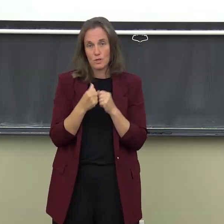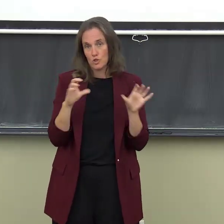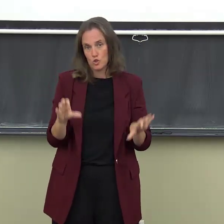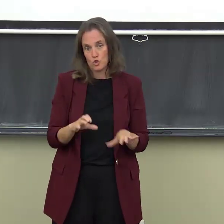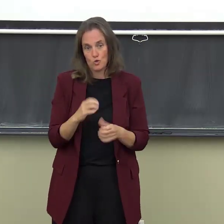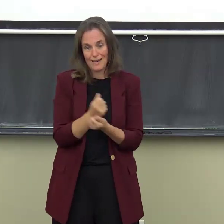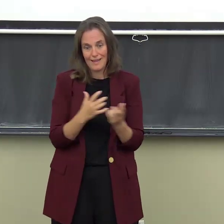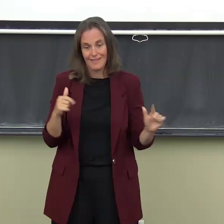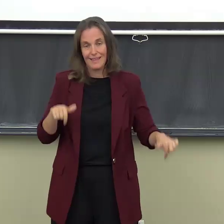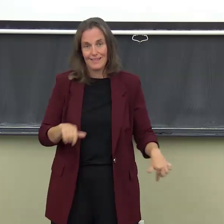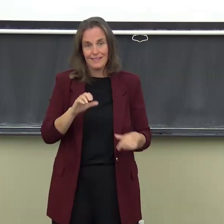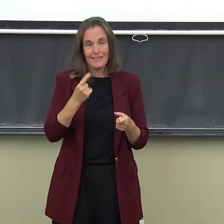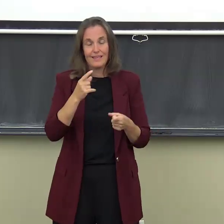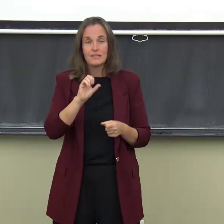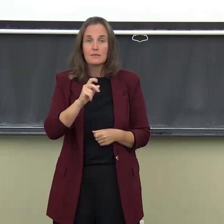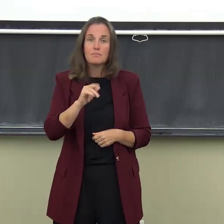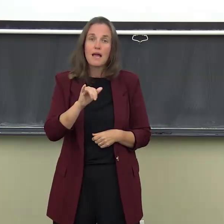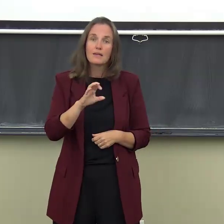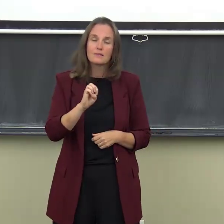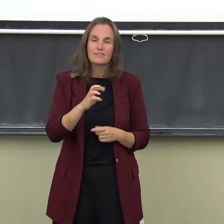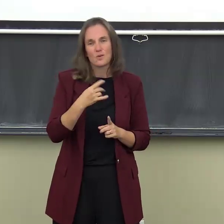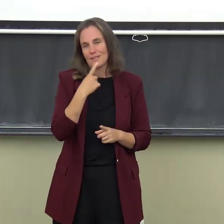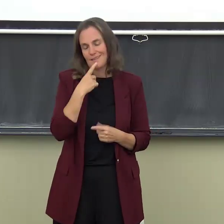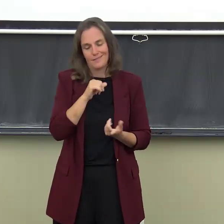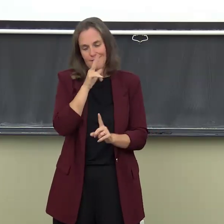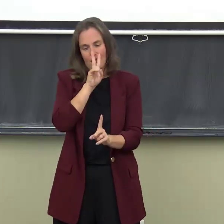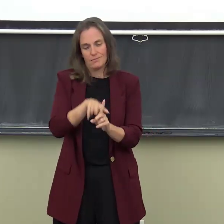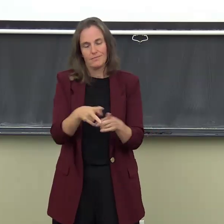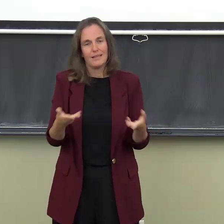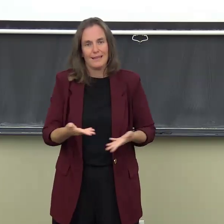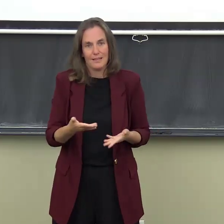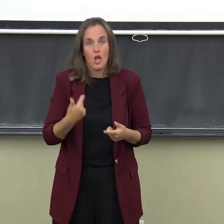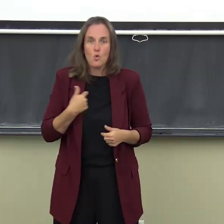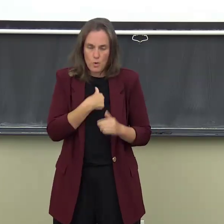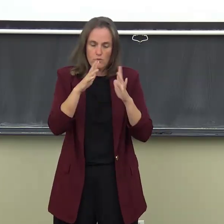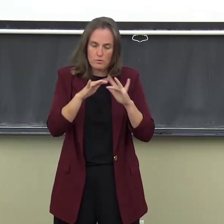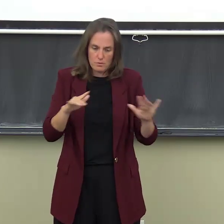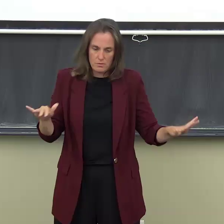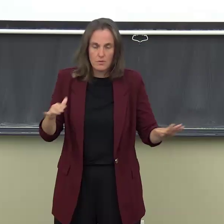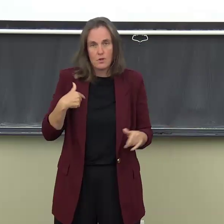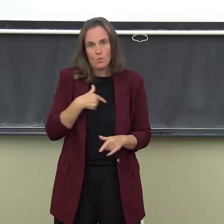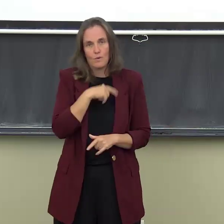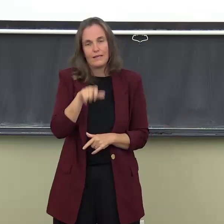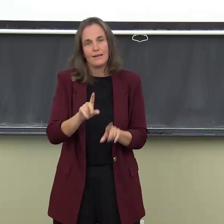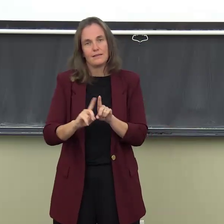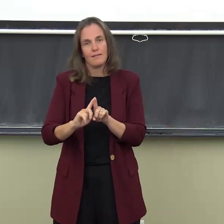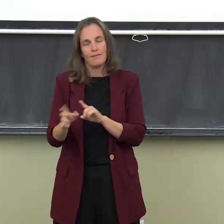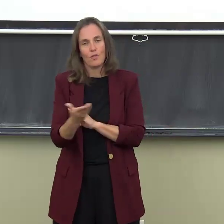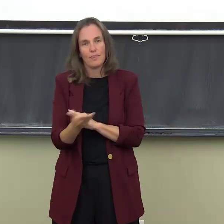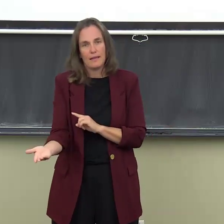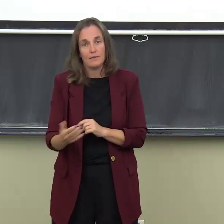think, is something that we should say that that's not relevant here. We are very diverse. We all need different things.